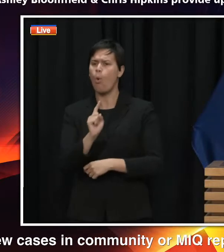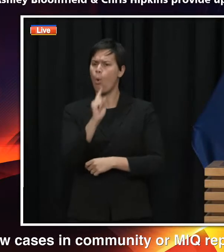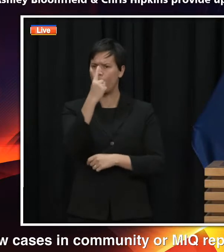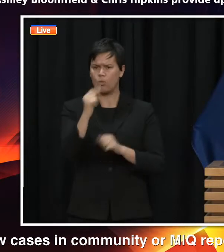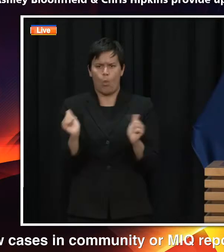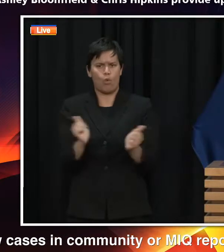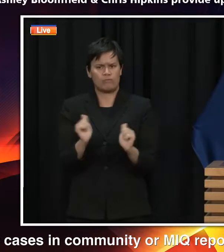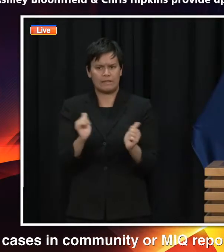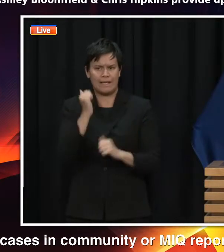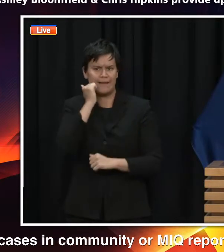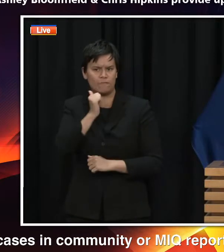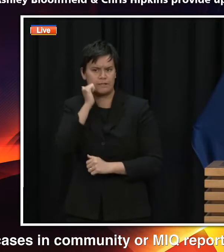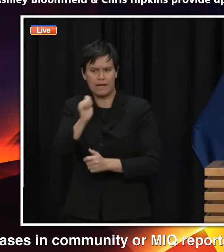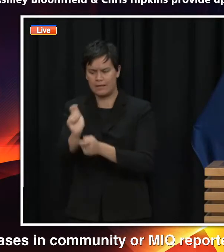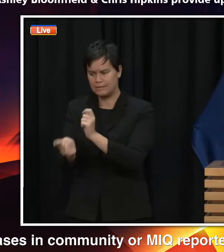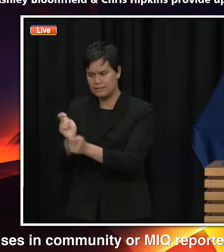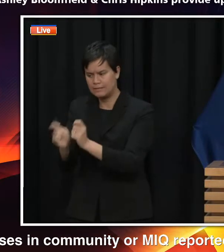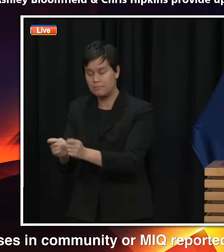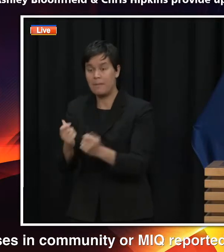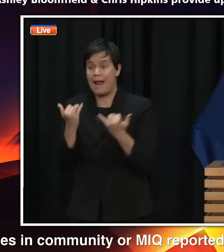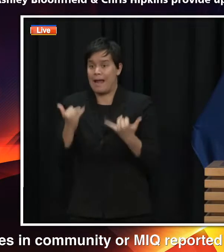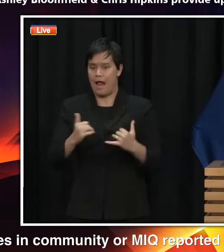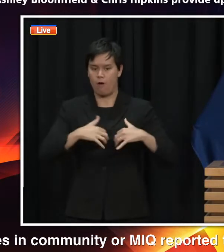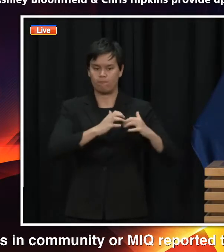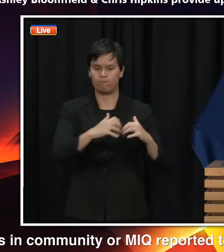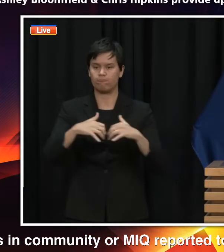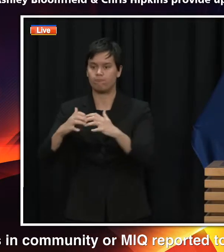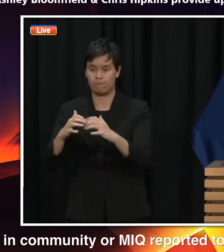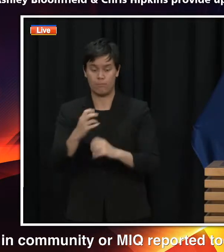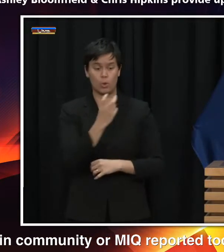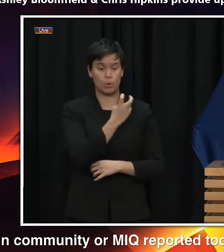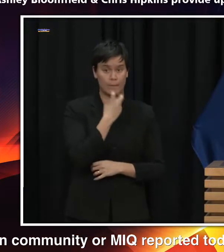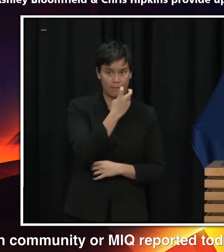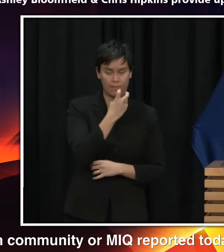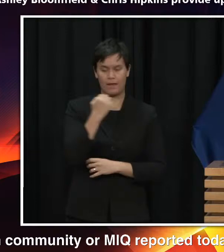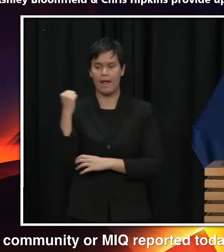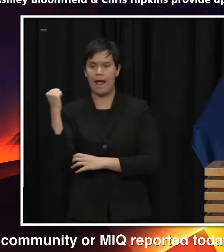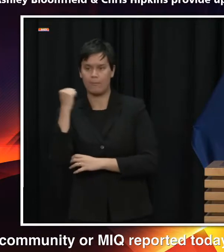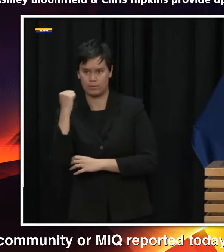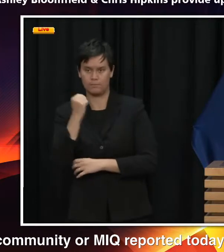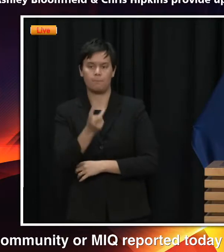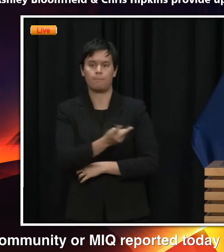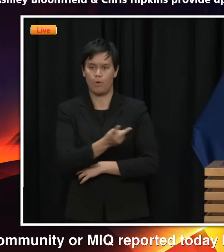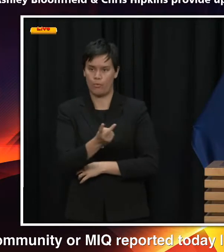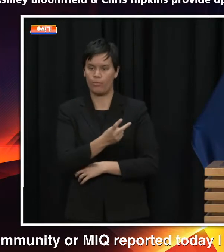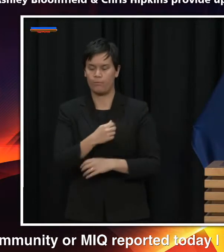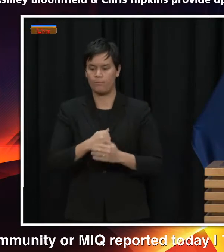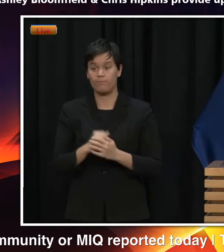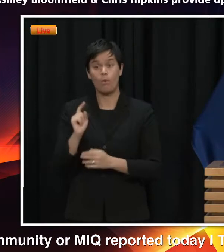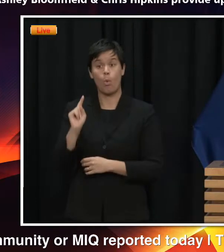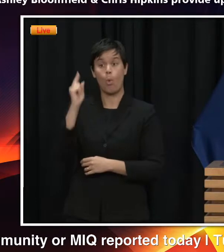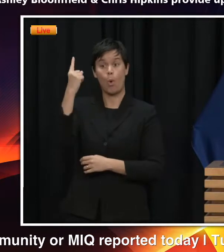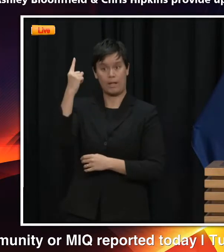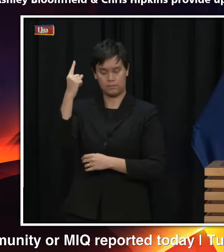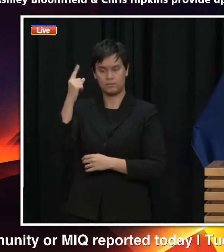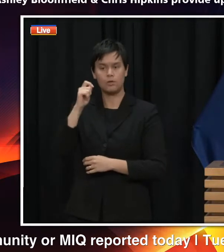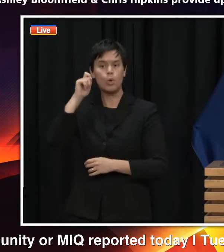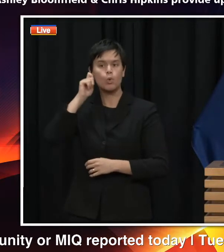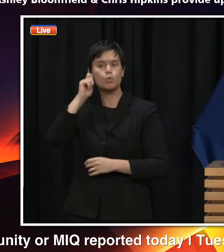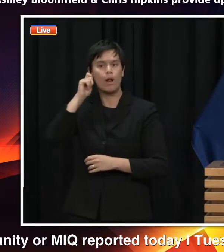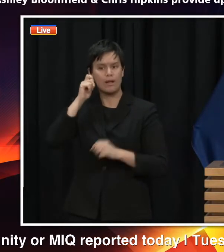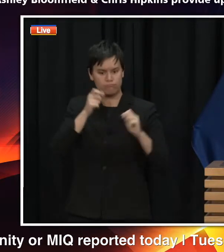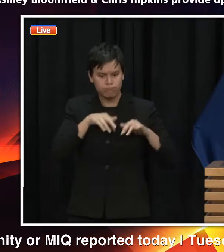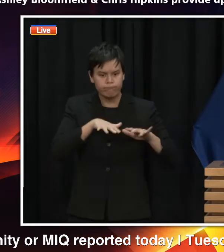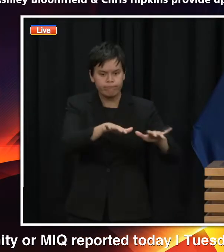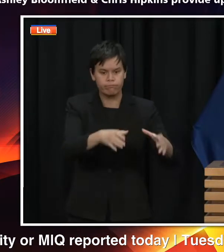We have initiated that this week in New Plymouth and in Hamilton. There is a specific site in Auckland that captures the Papatoetoe